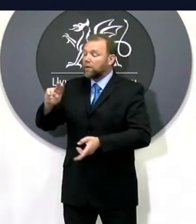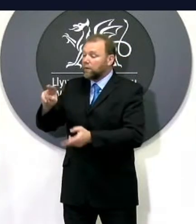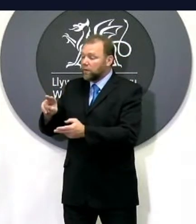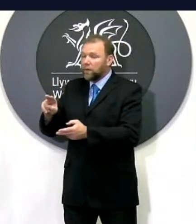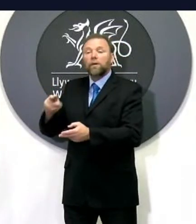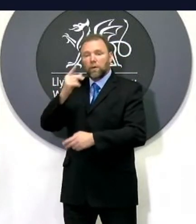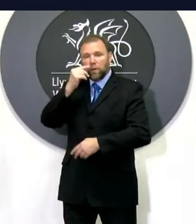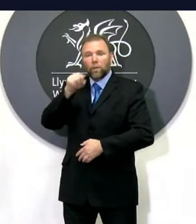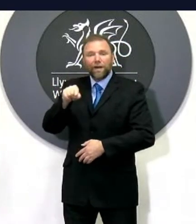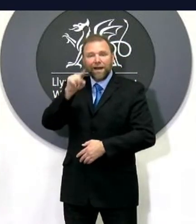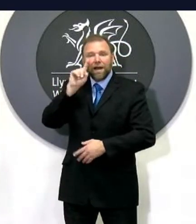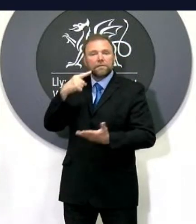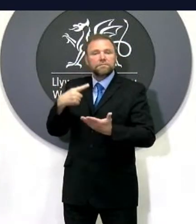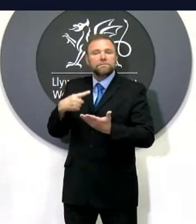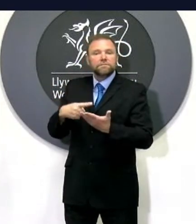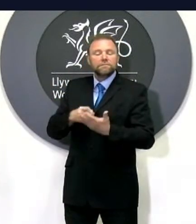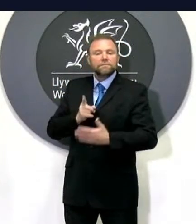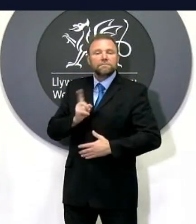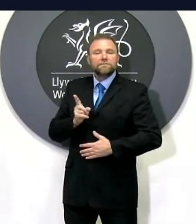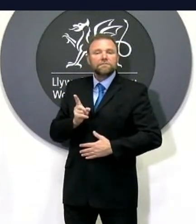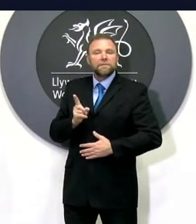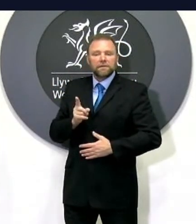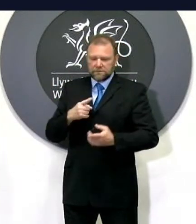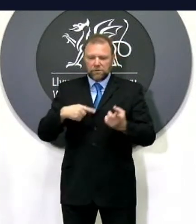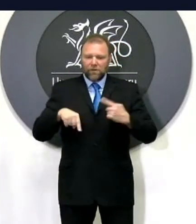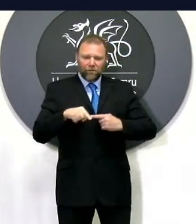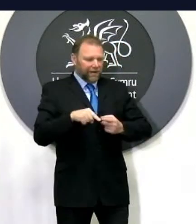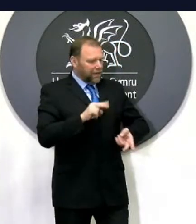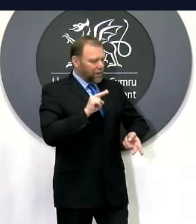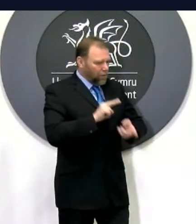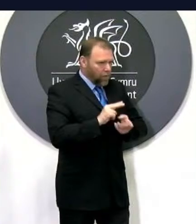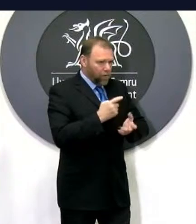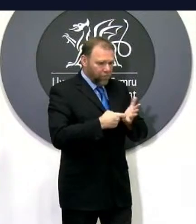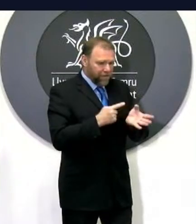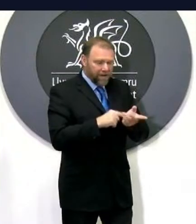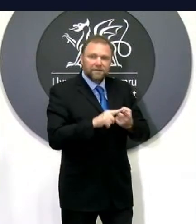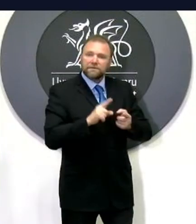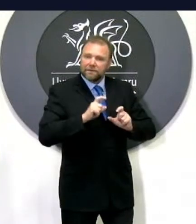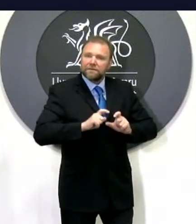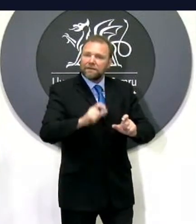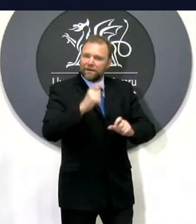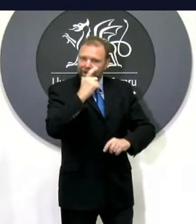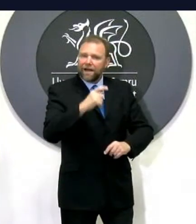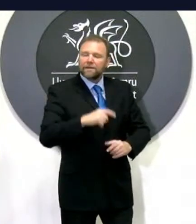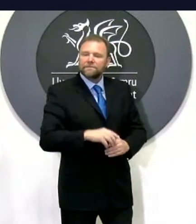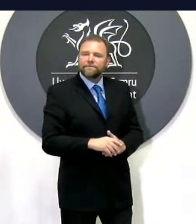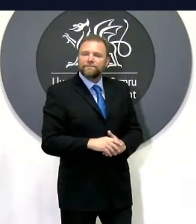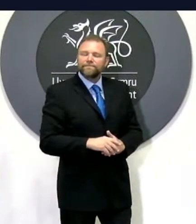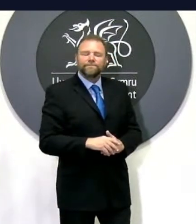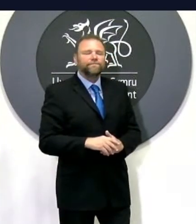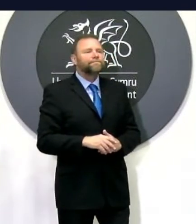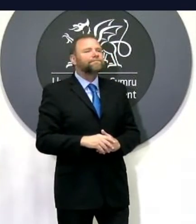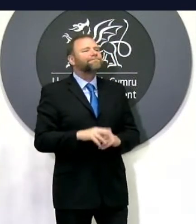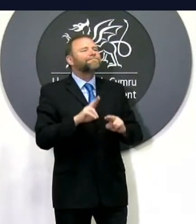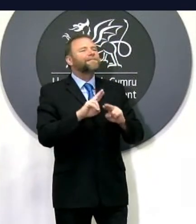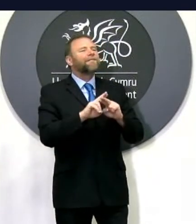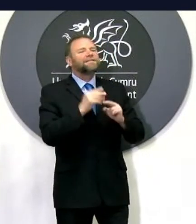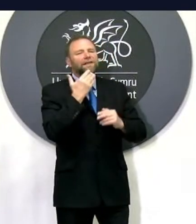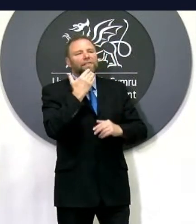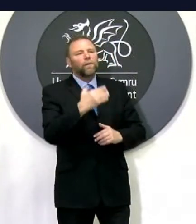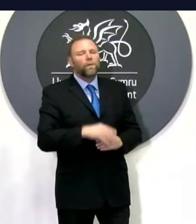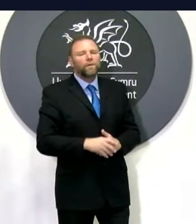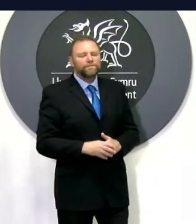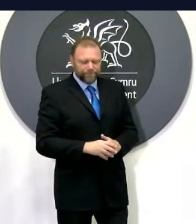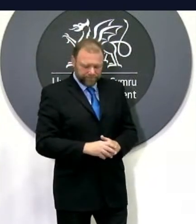cario ymlaen i llacio cyfyngiadau yma yng Nghymru. Firstly, thank you very much. Over